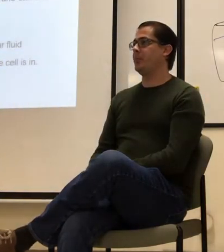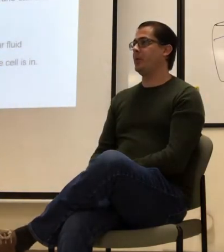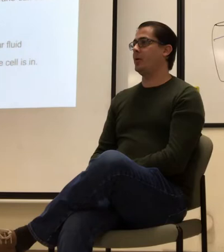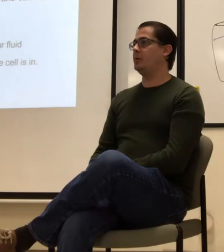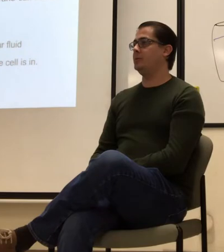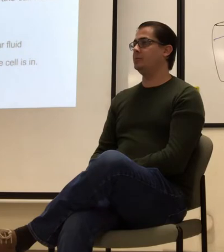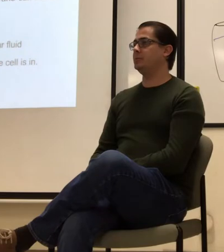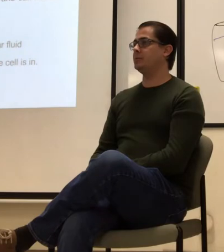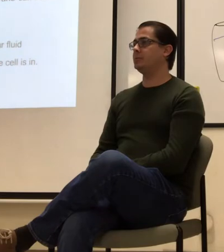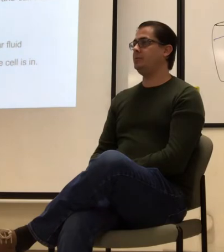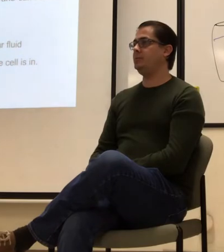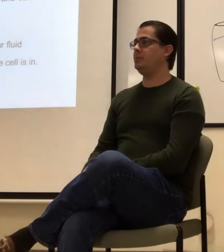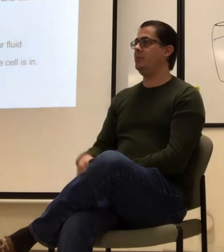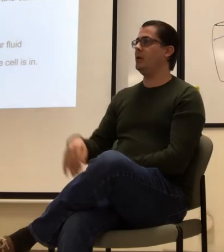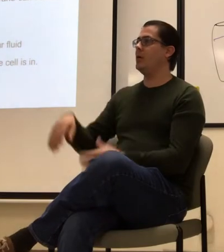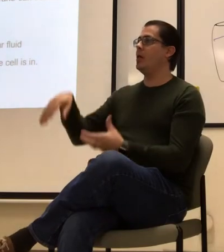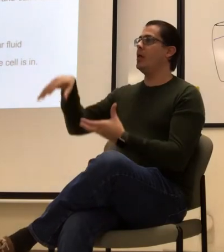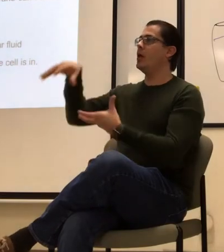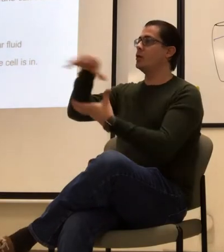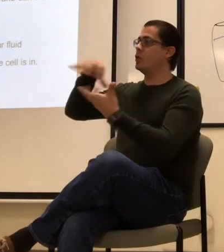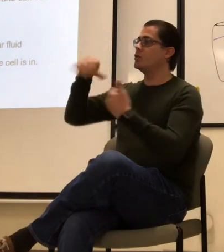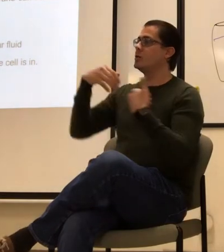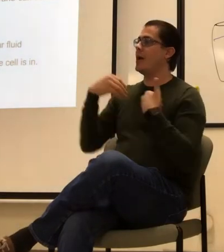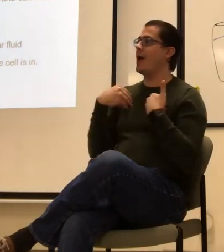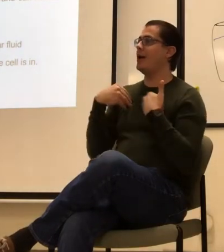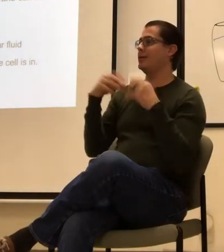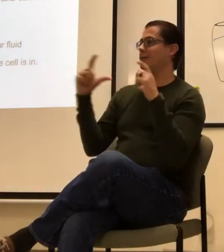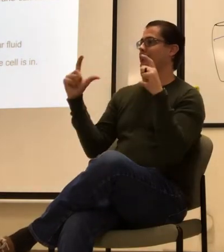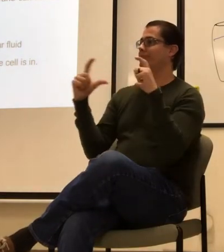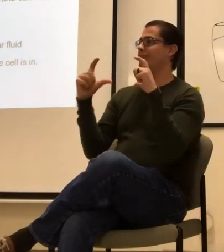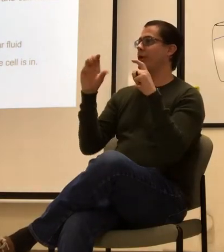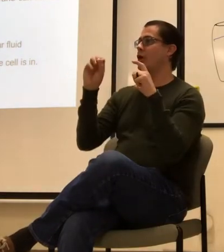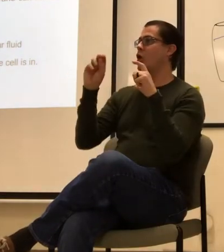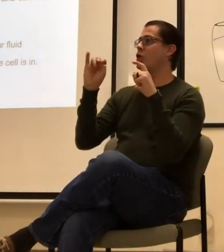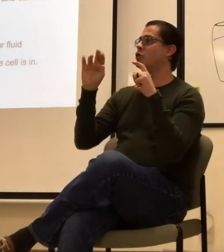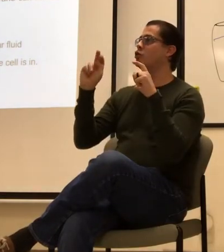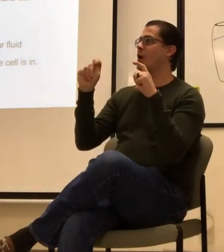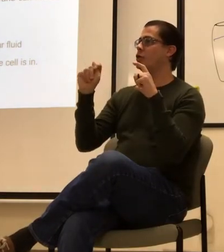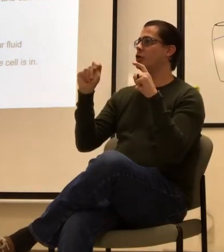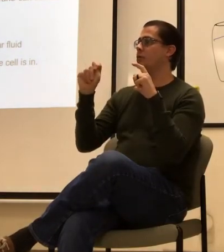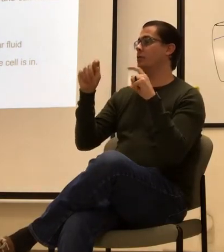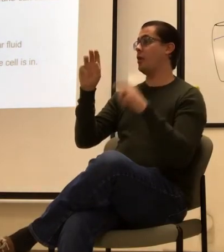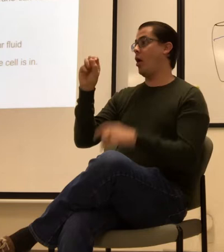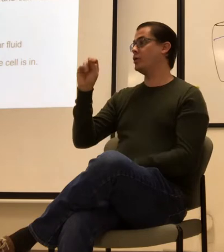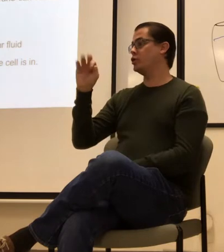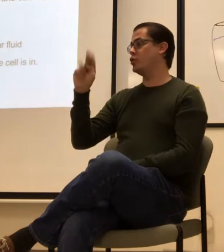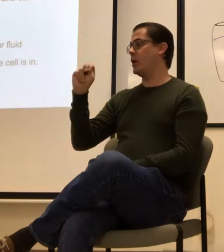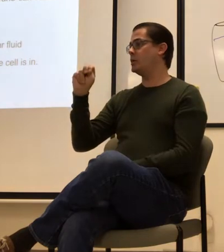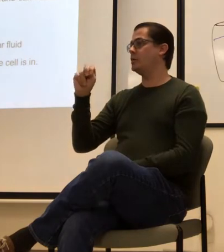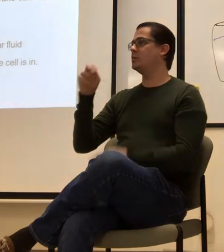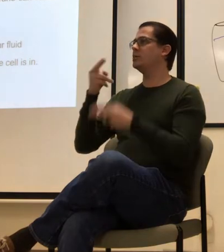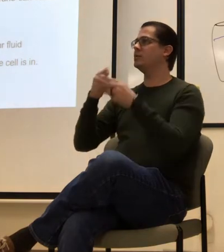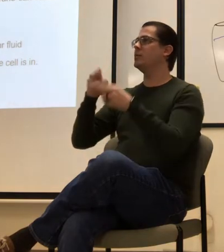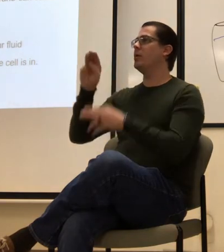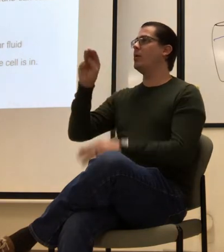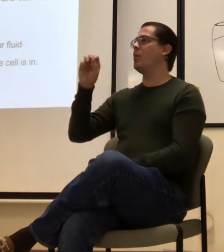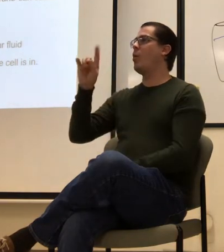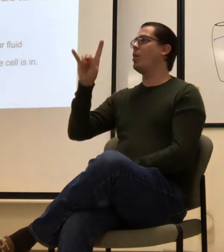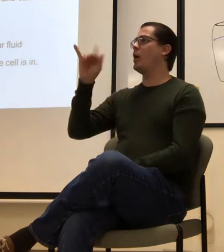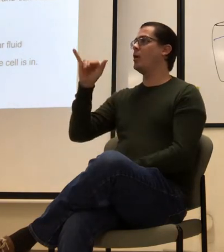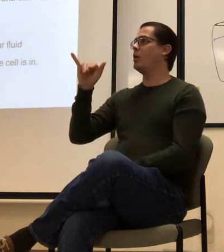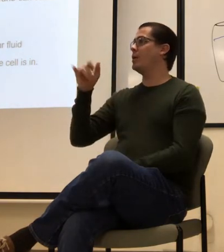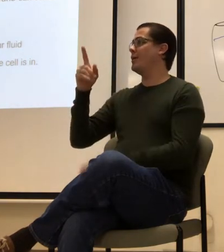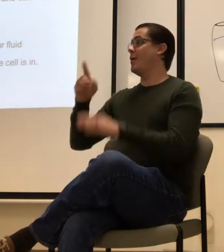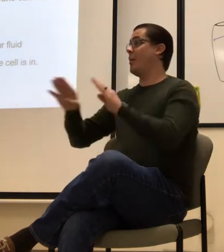And the solution has a concentration of solute. In chemistry, it's molarity. In biology, it's